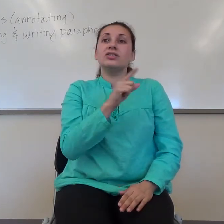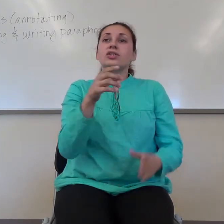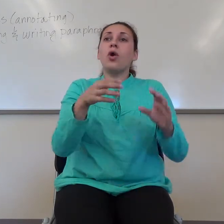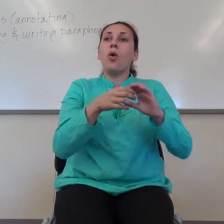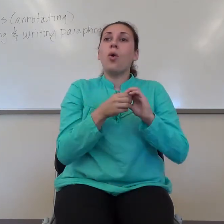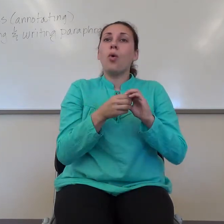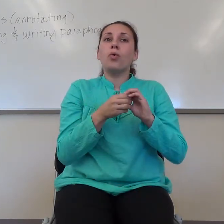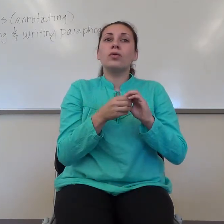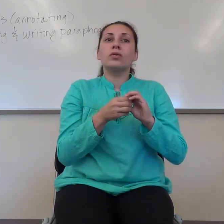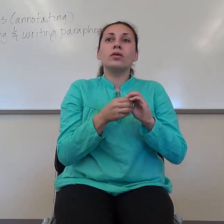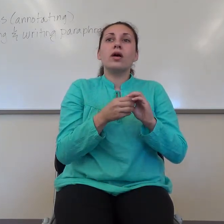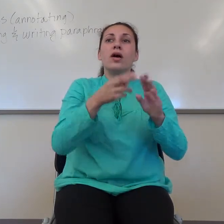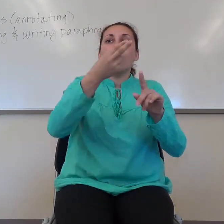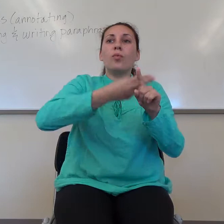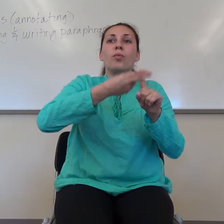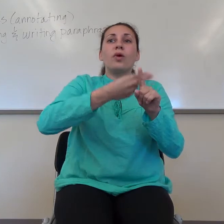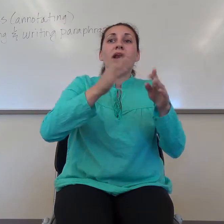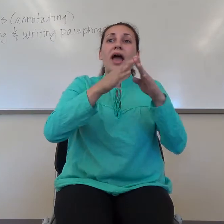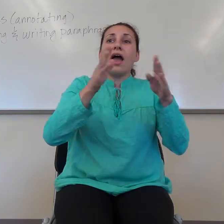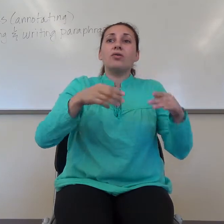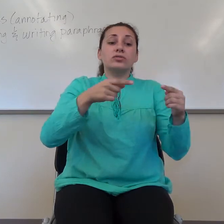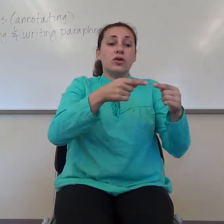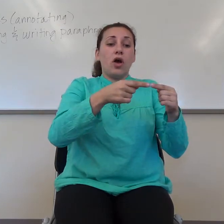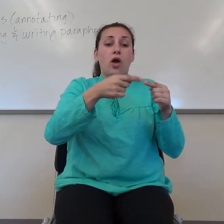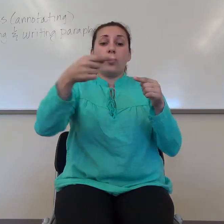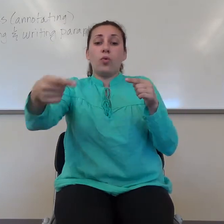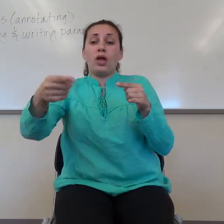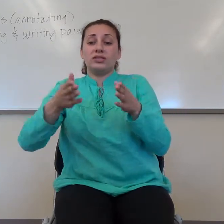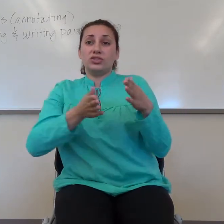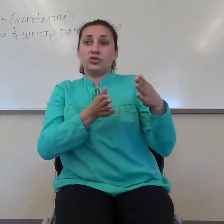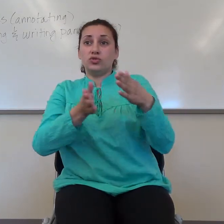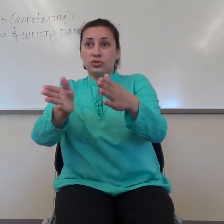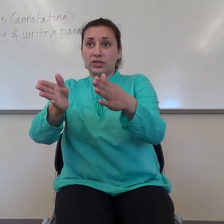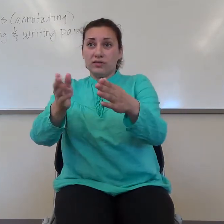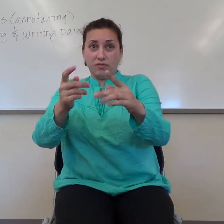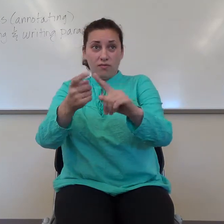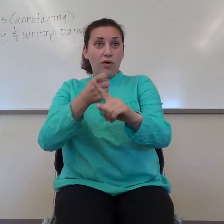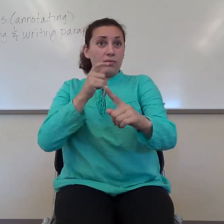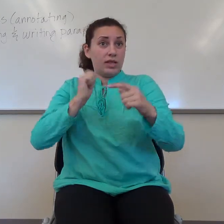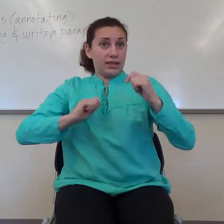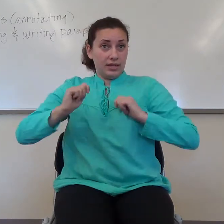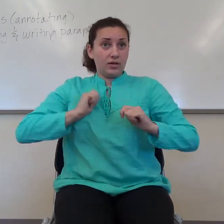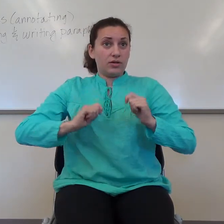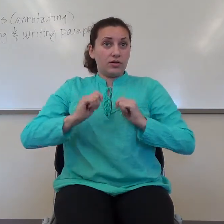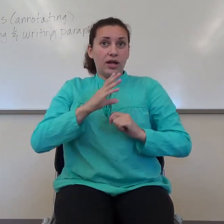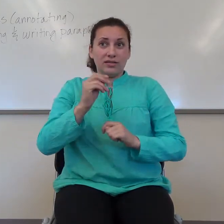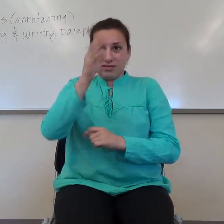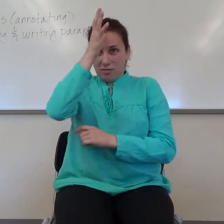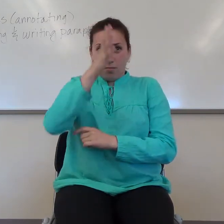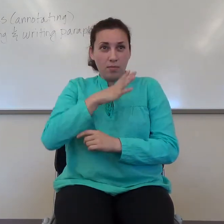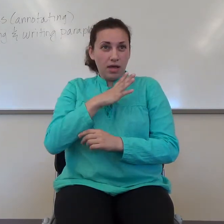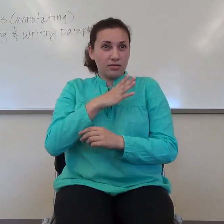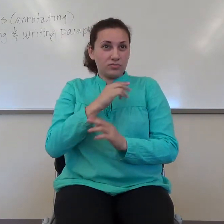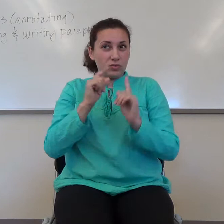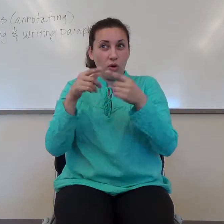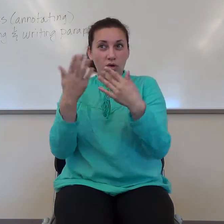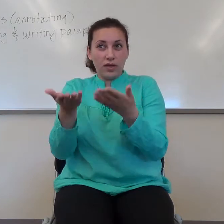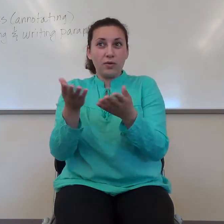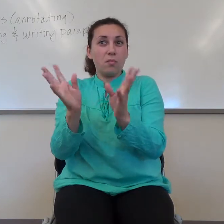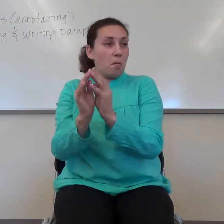the street from the theater. And that's where all these people, those other guys, would go to meet. So there's kind of a conspiracy.